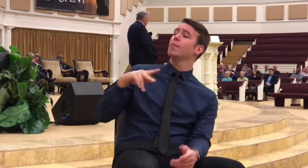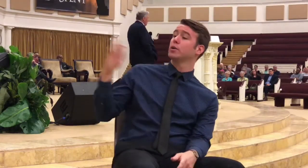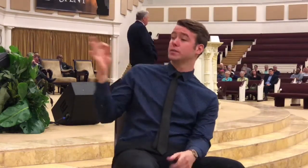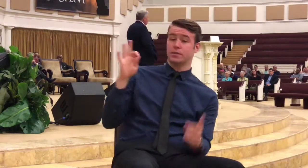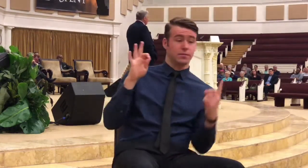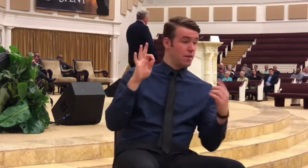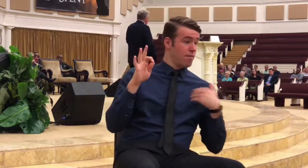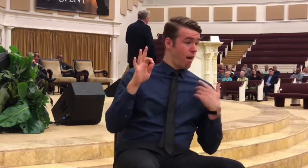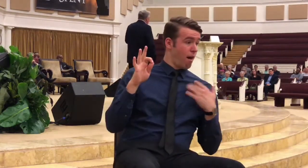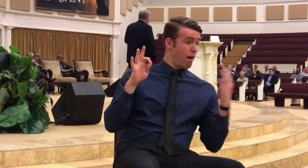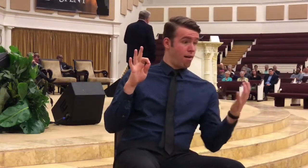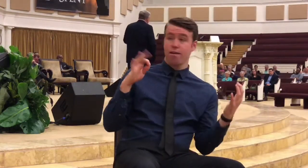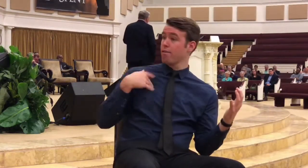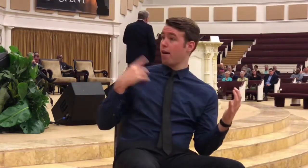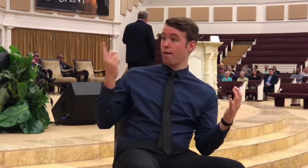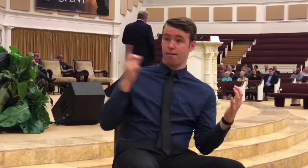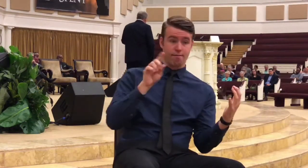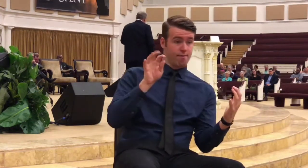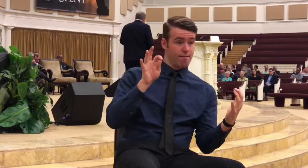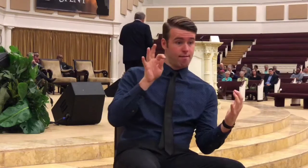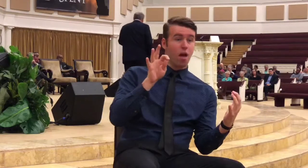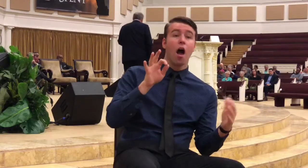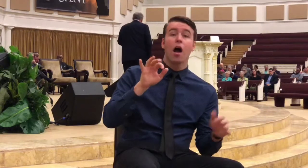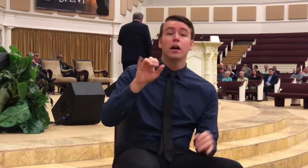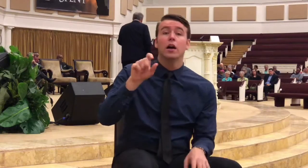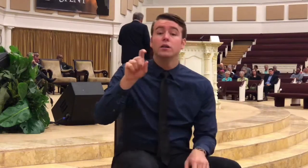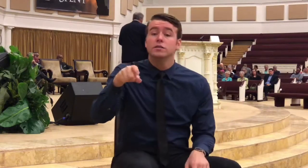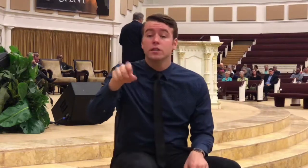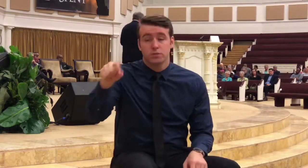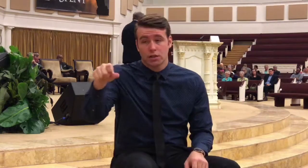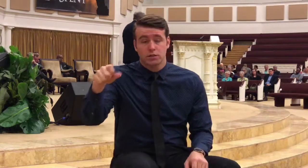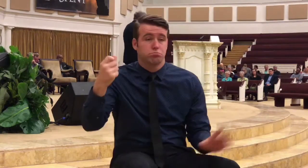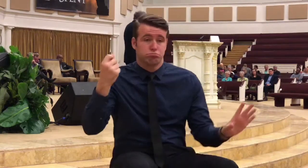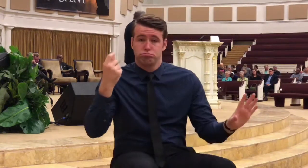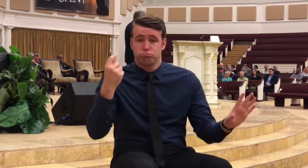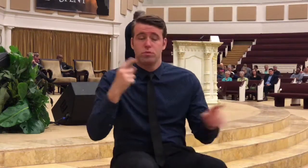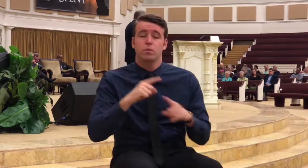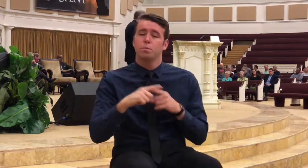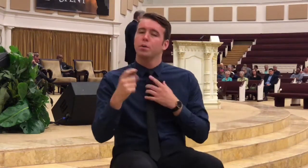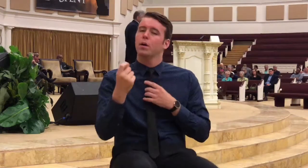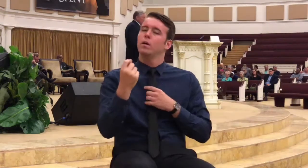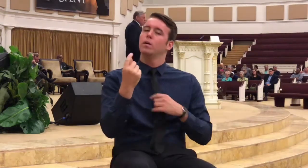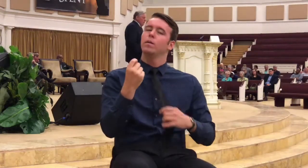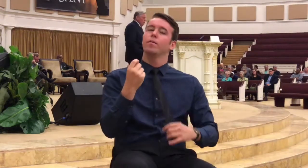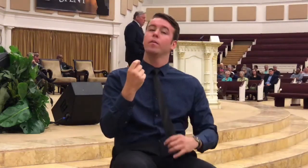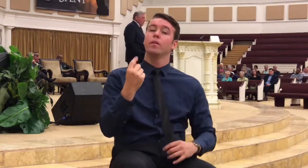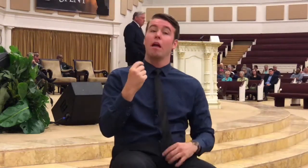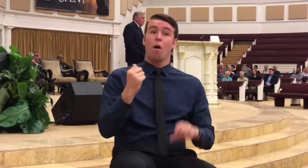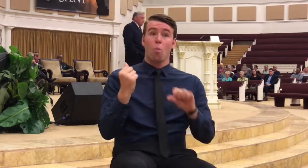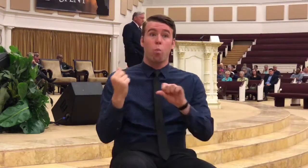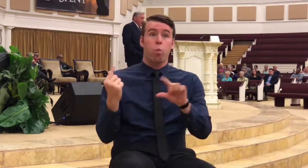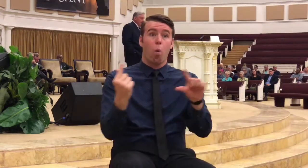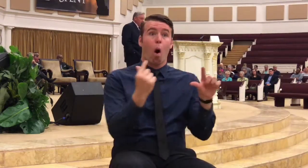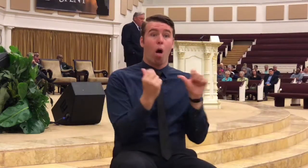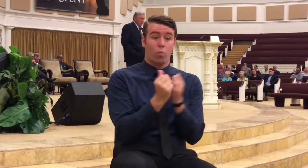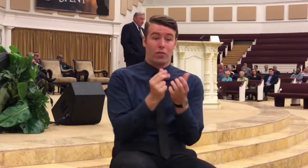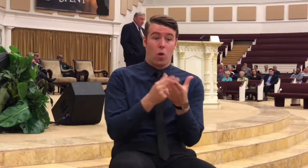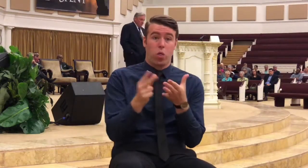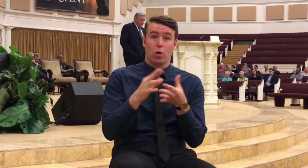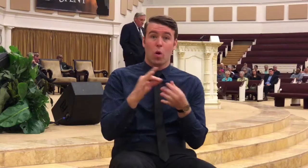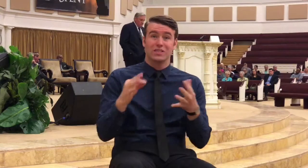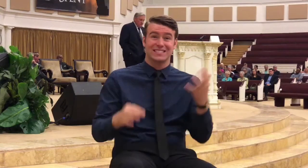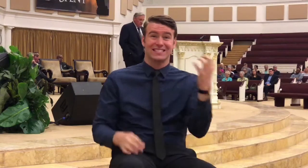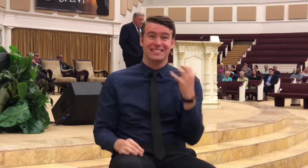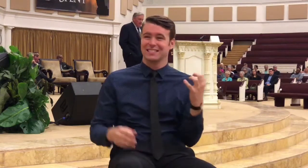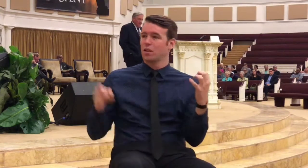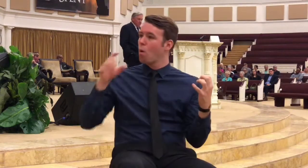young people. And that certainly is necessary. However, when everybody gets in the Holy Ghost, it doesn't matter if they're young or